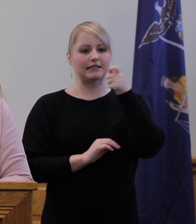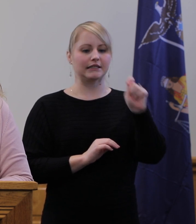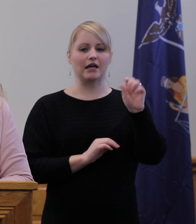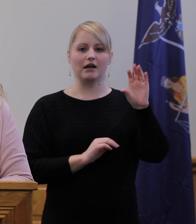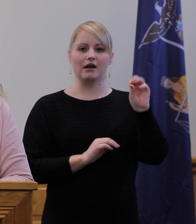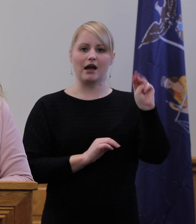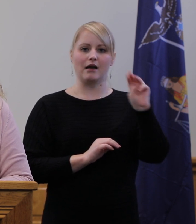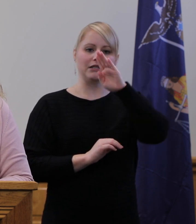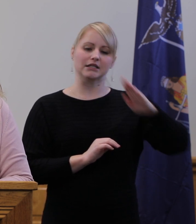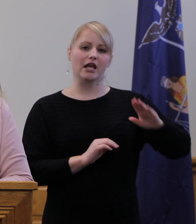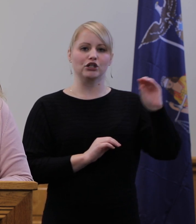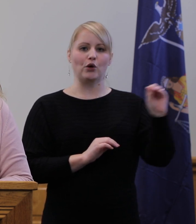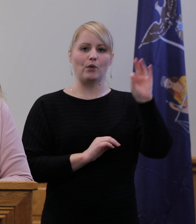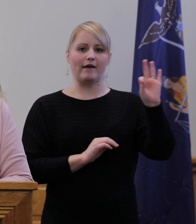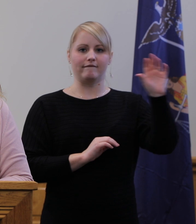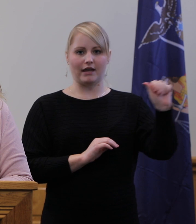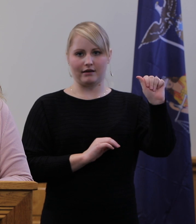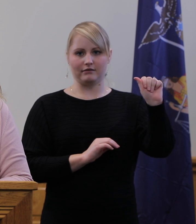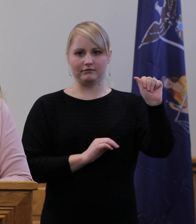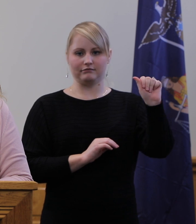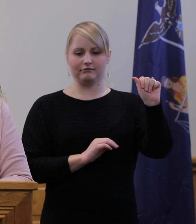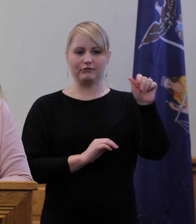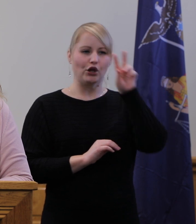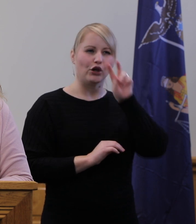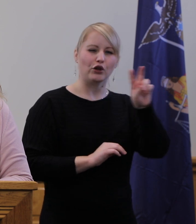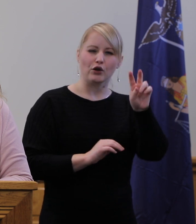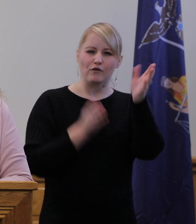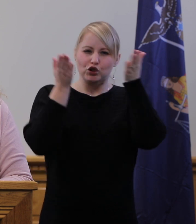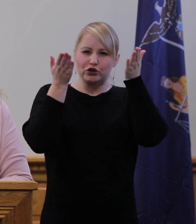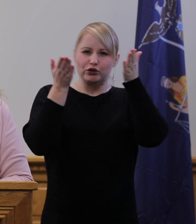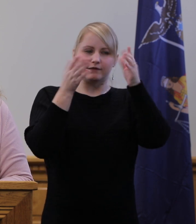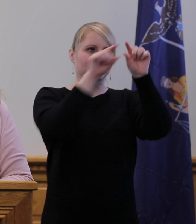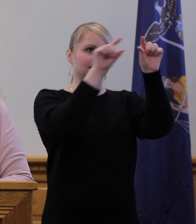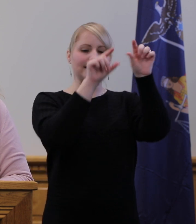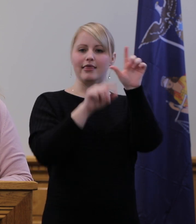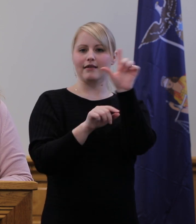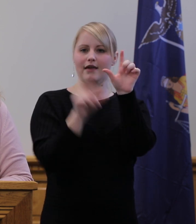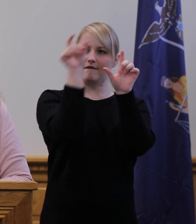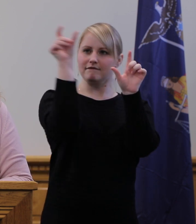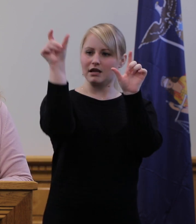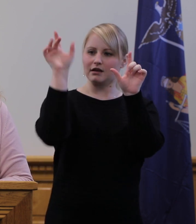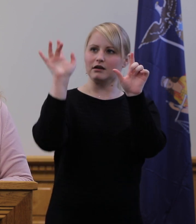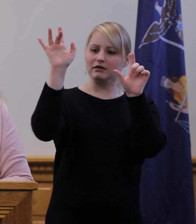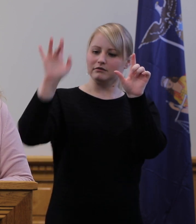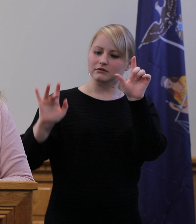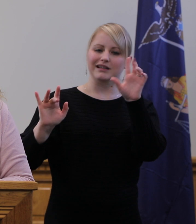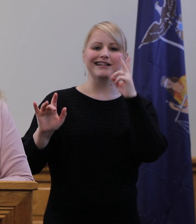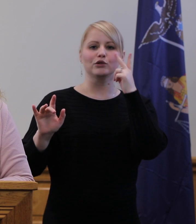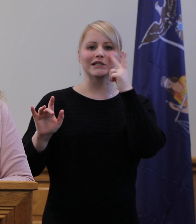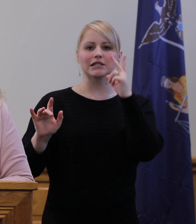oswegocounty.com/OFA. Look under the Services tab on the left-hand side of the page, and you'll see Santa for Seniors.